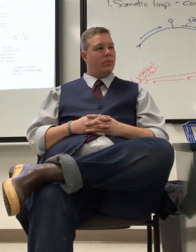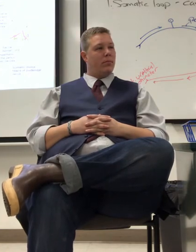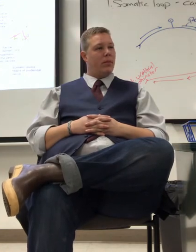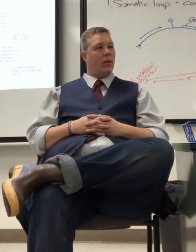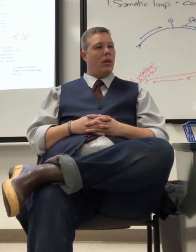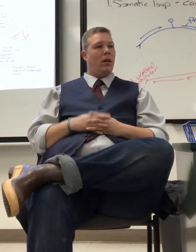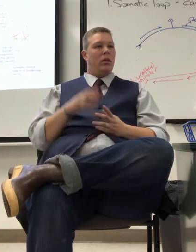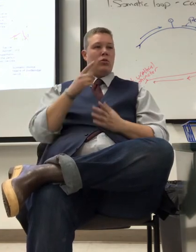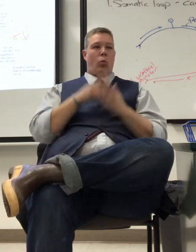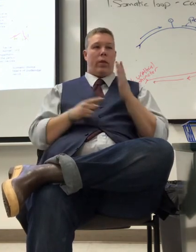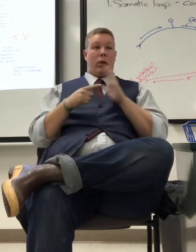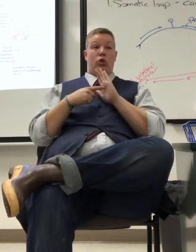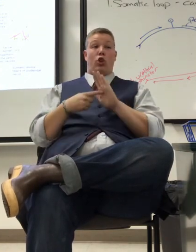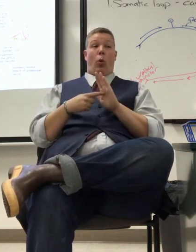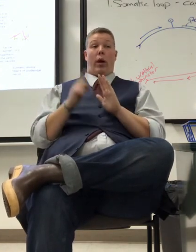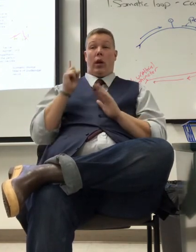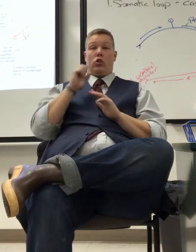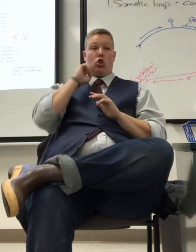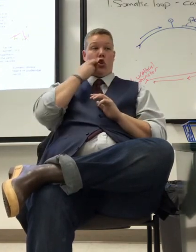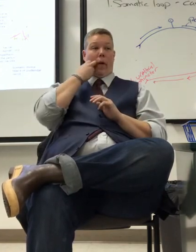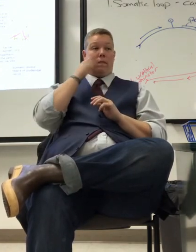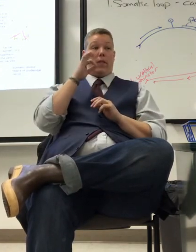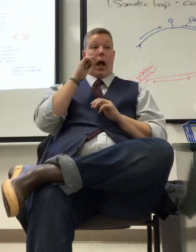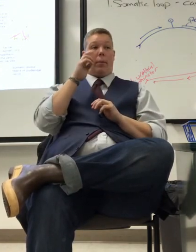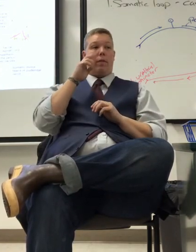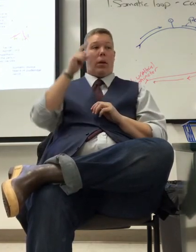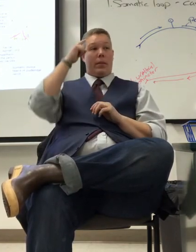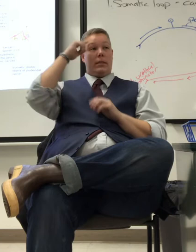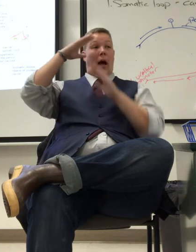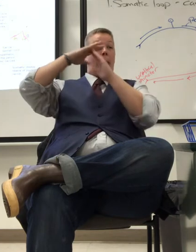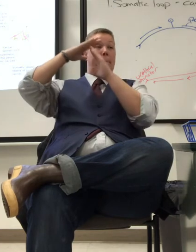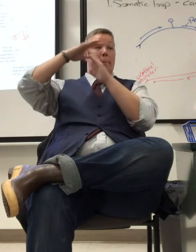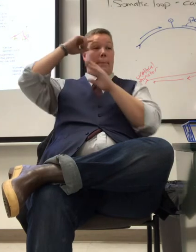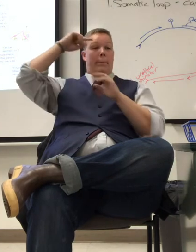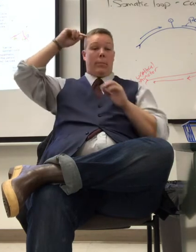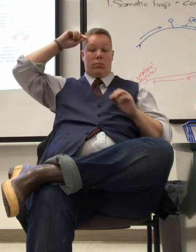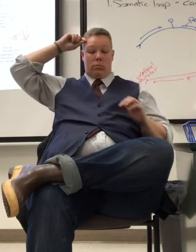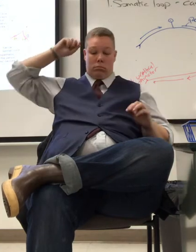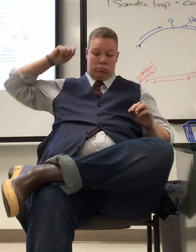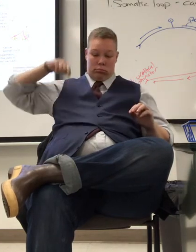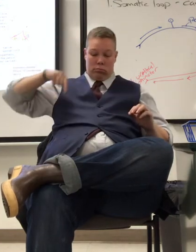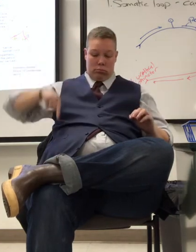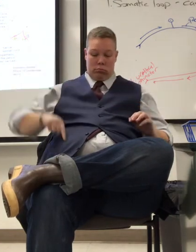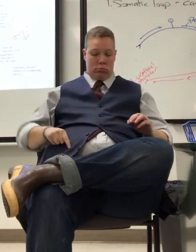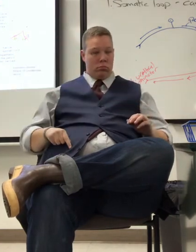So what they show you there is a nerve fiber coming all the way from the top.